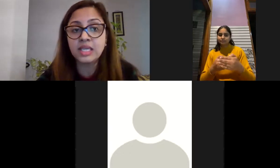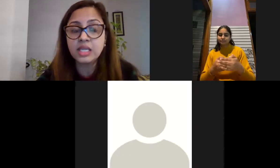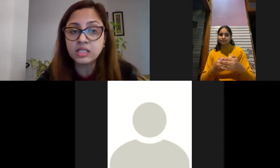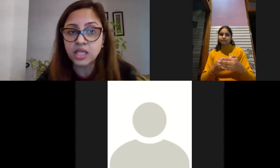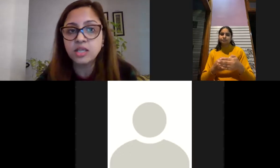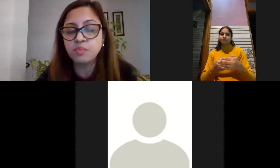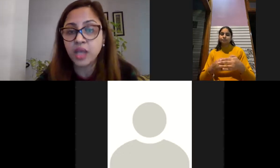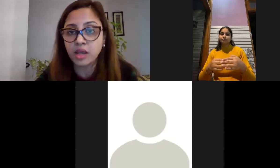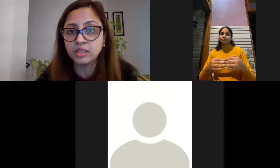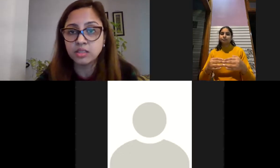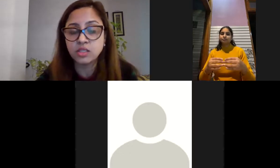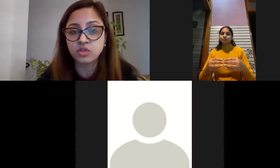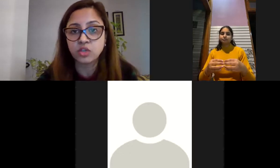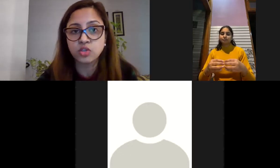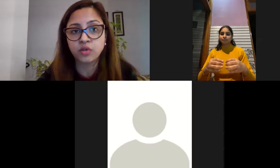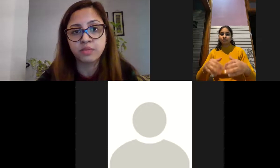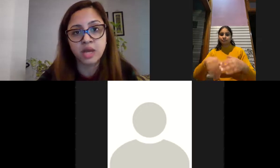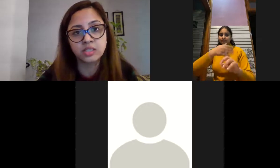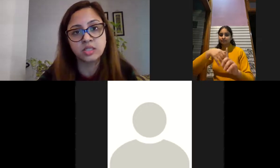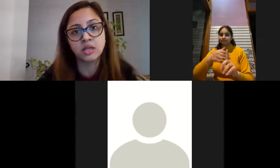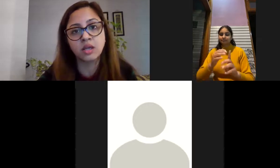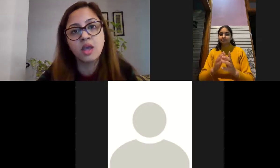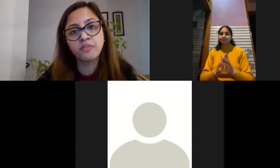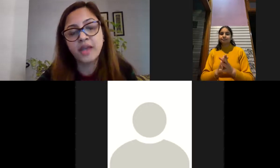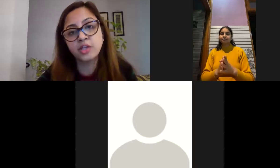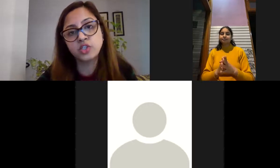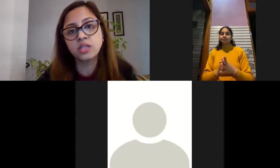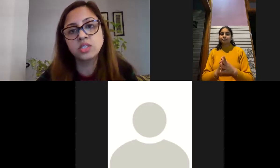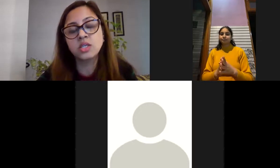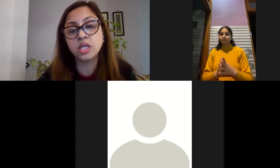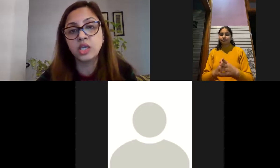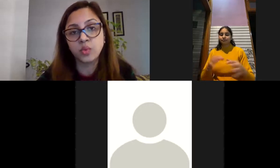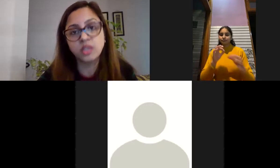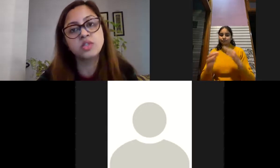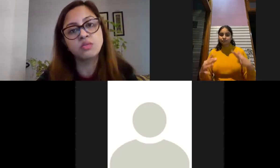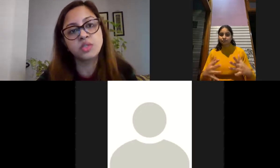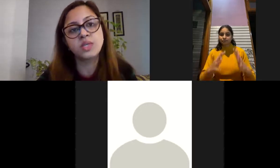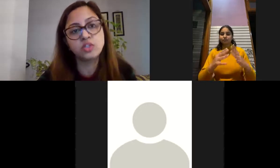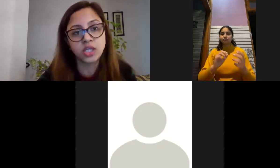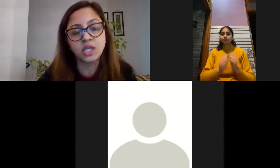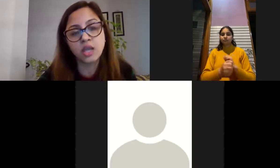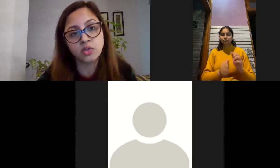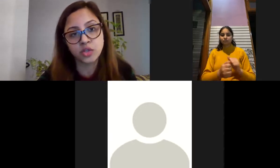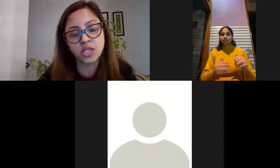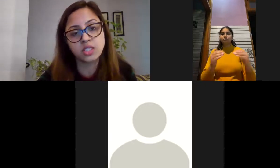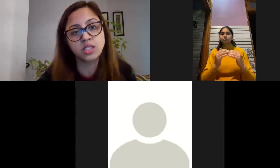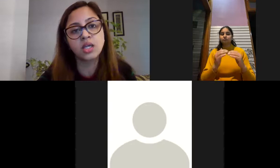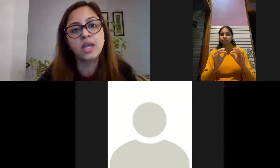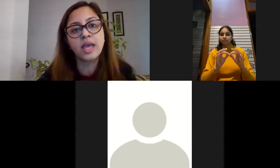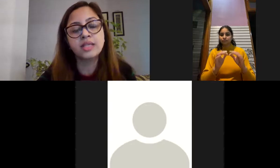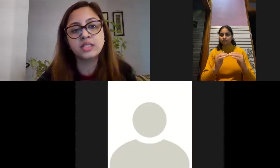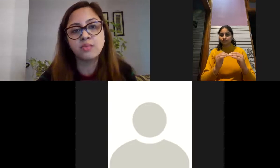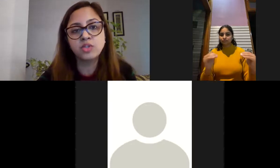and the intent behind the structure of the master. Fire changes the equation between Jane and